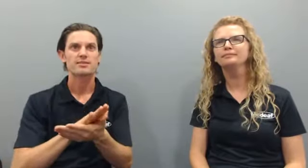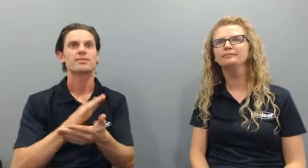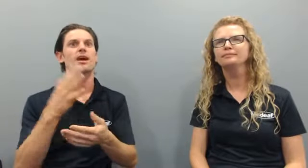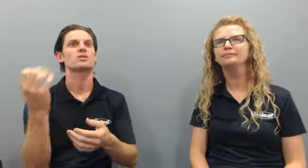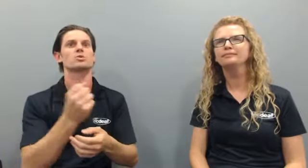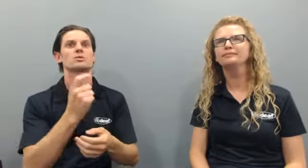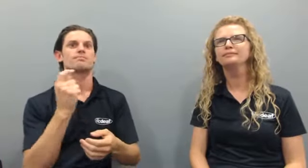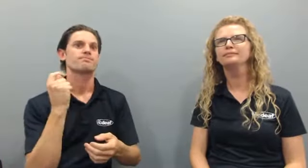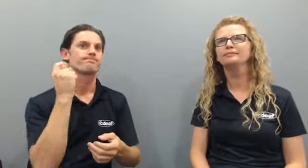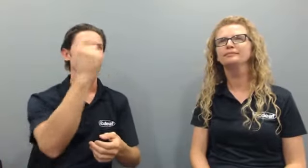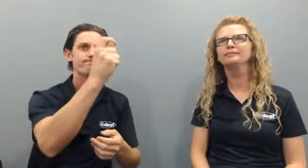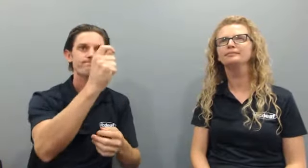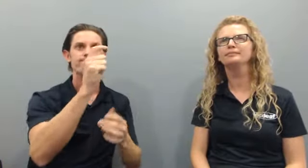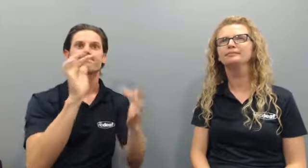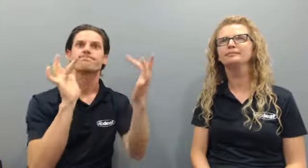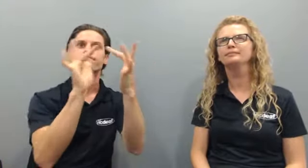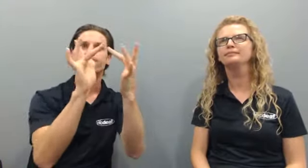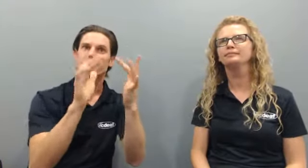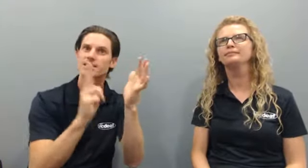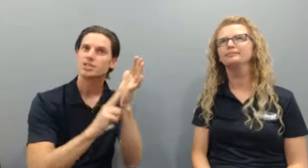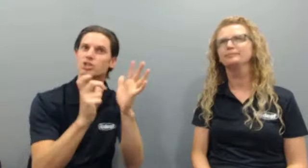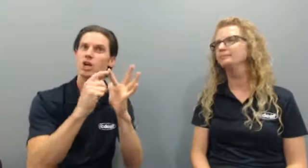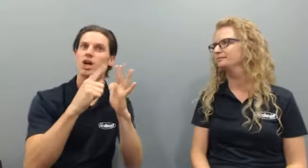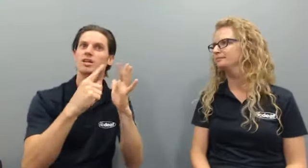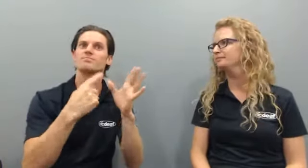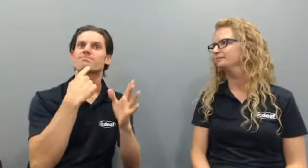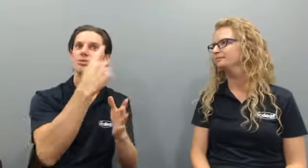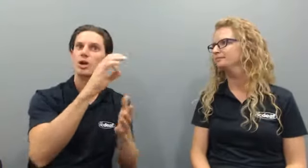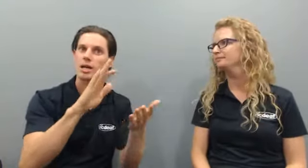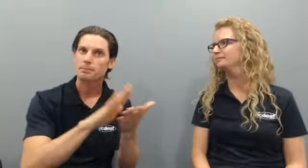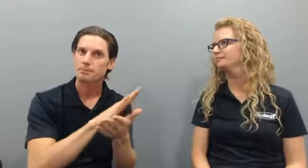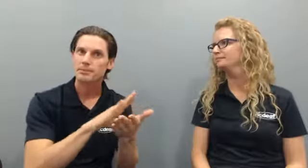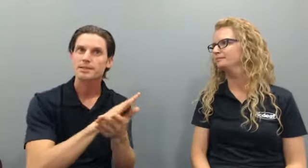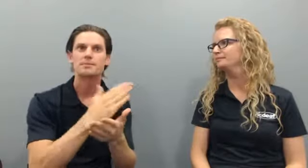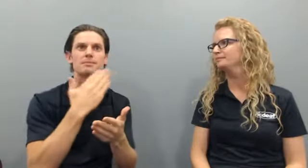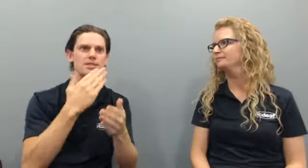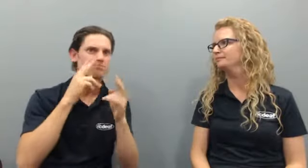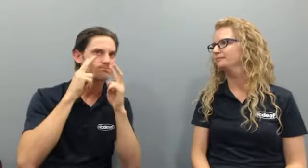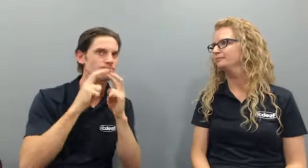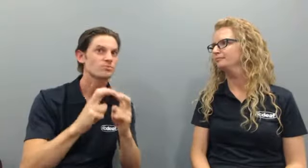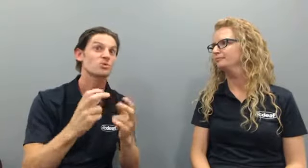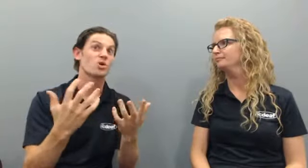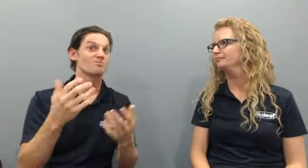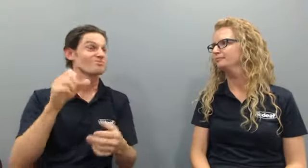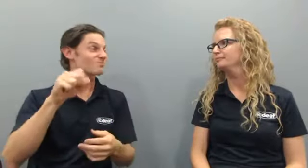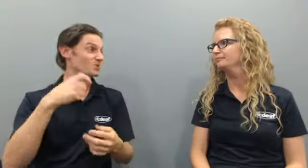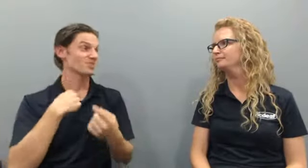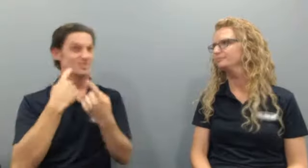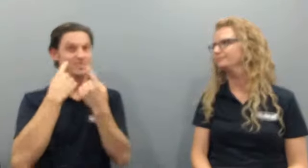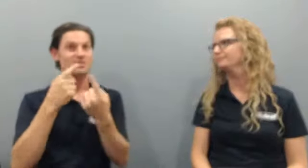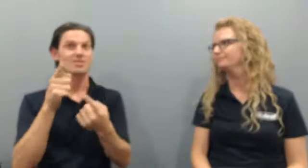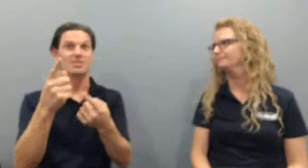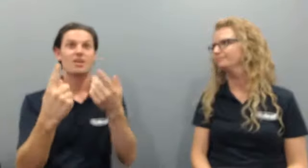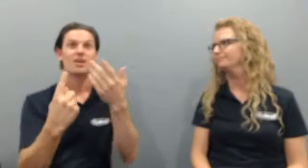very low and they weren't happy. So they had to contact the NDIA and let them know they weren't happy and ask for a review. This